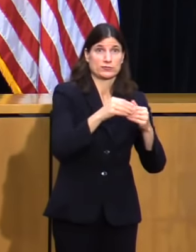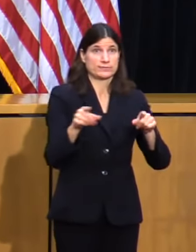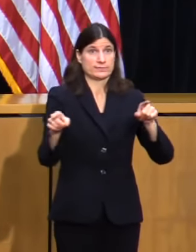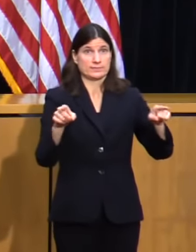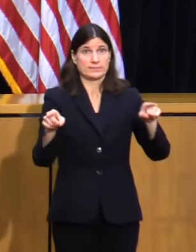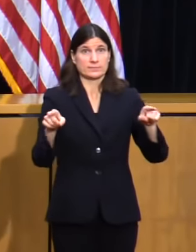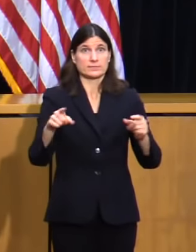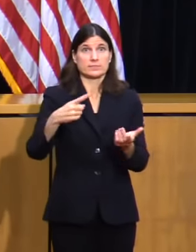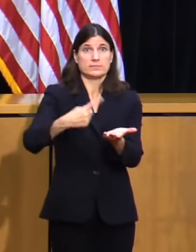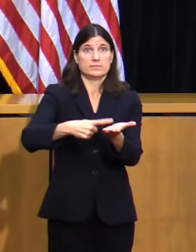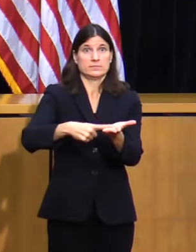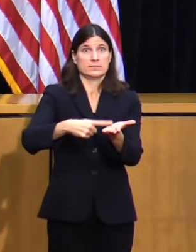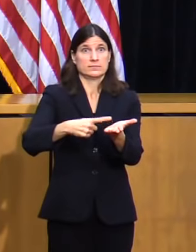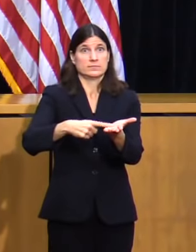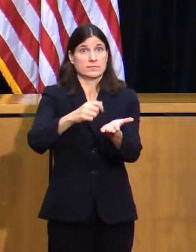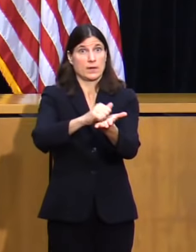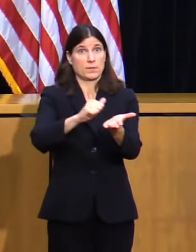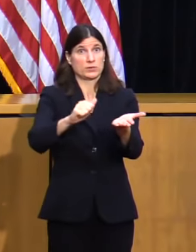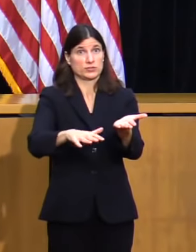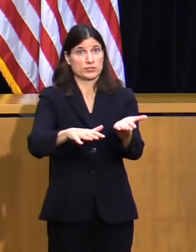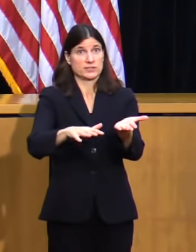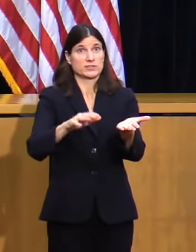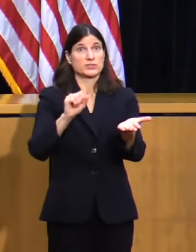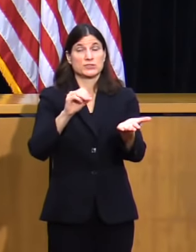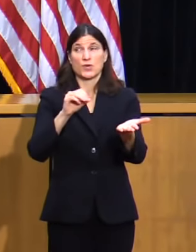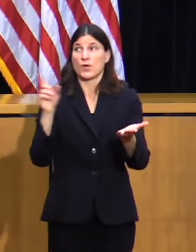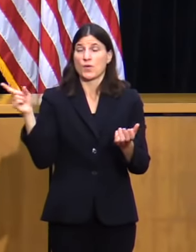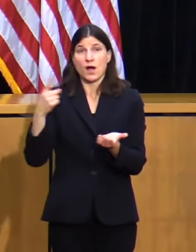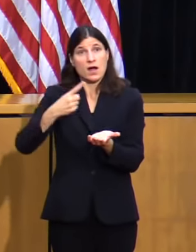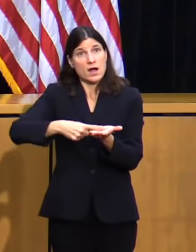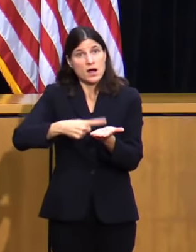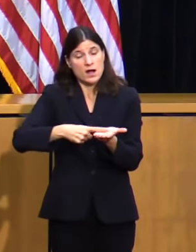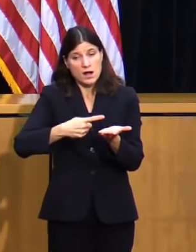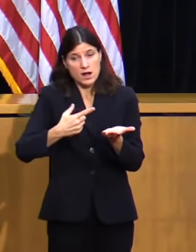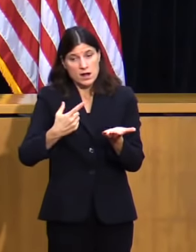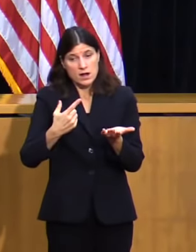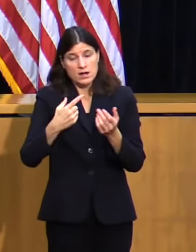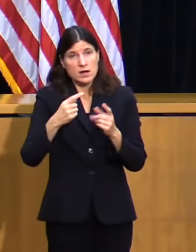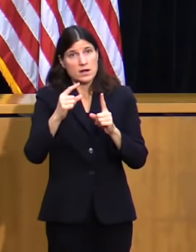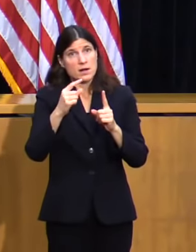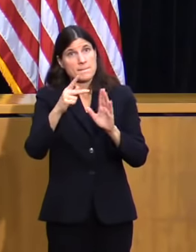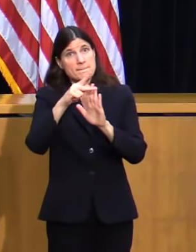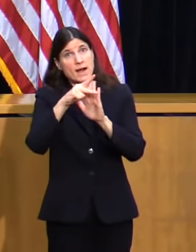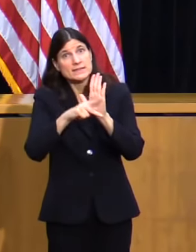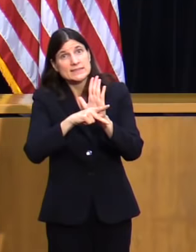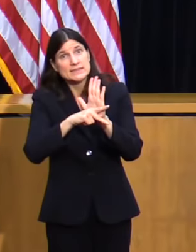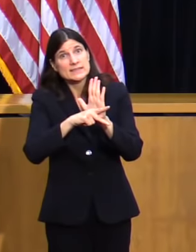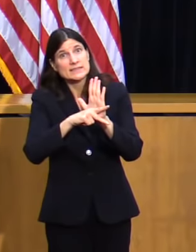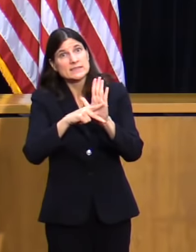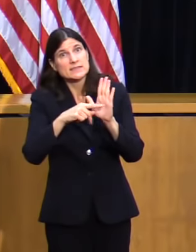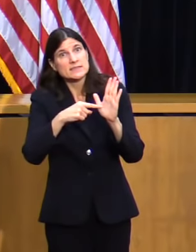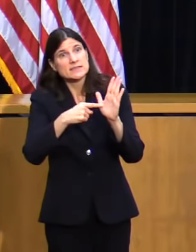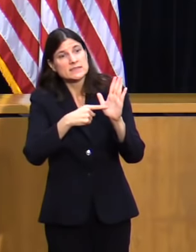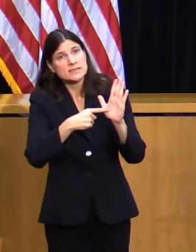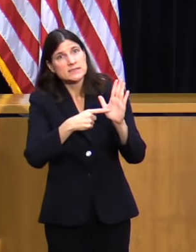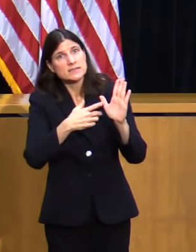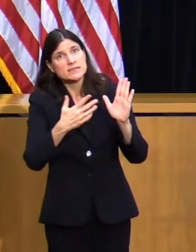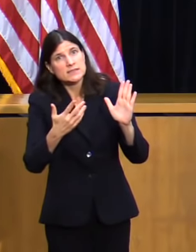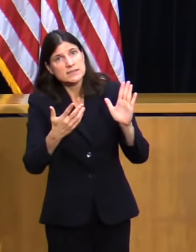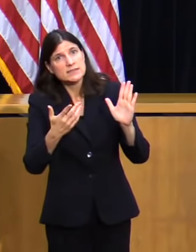argue that this isn't a major policy initiative that is now in the budget, which, I mean, a lot of the folks on our side took all kinds of